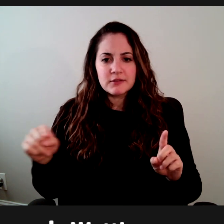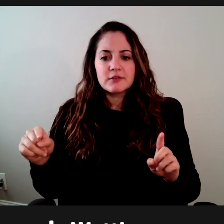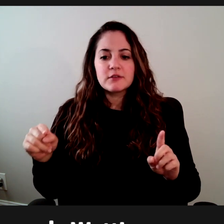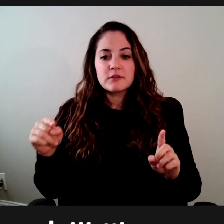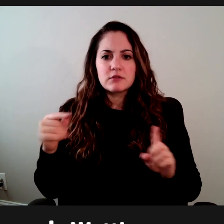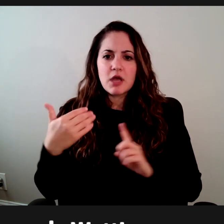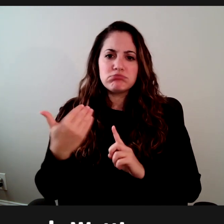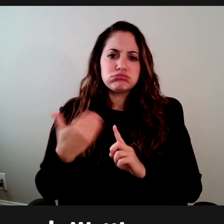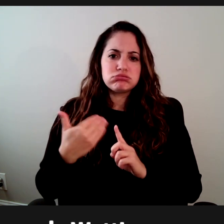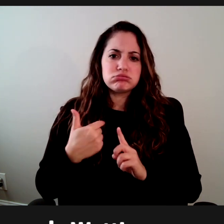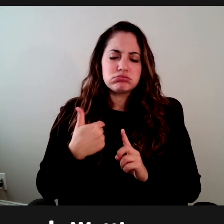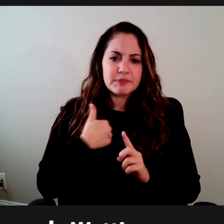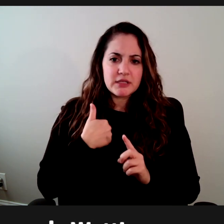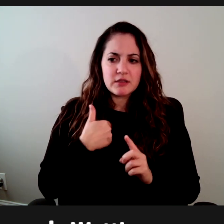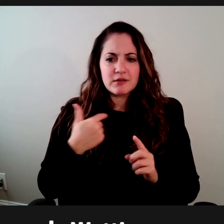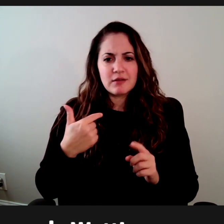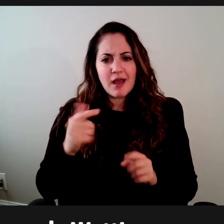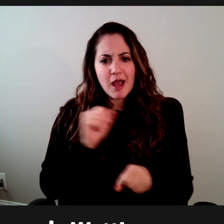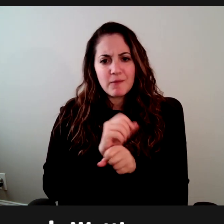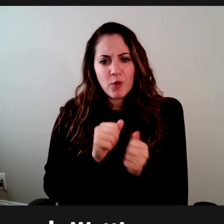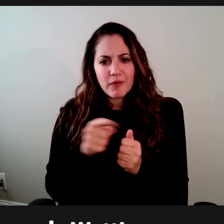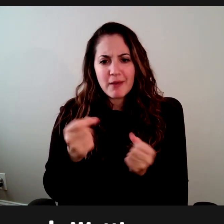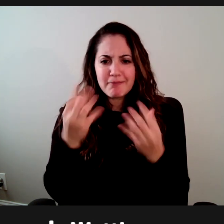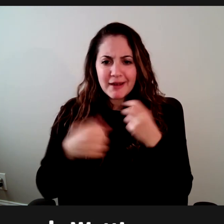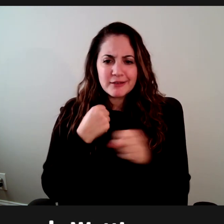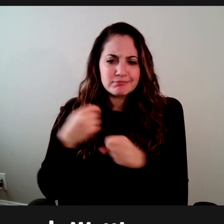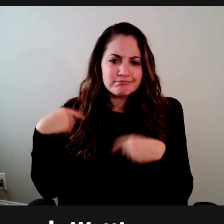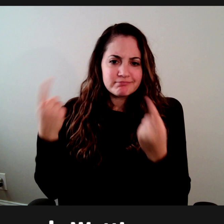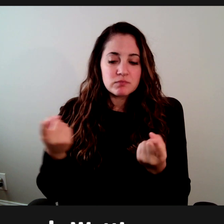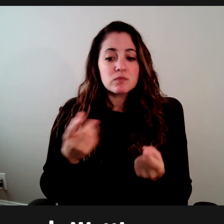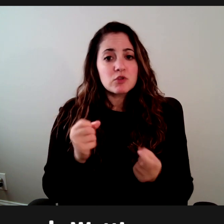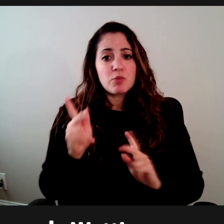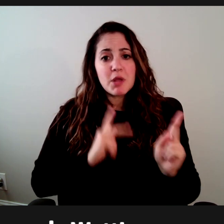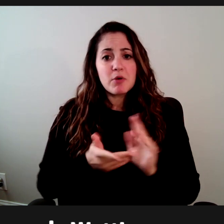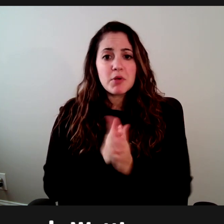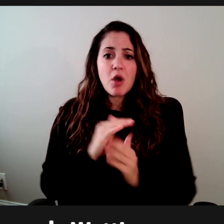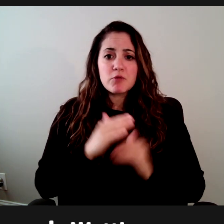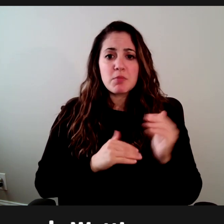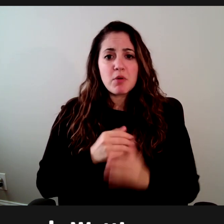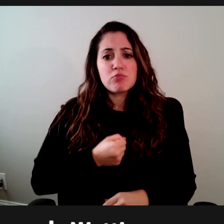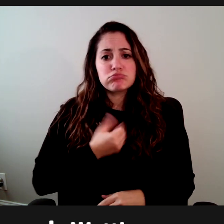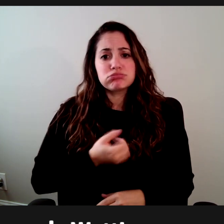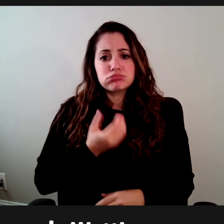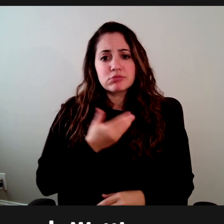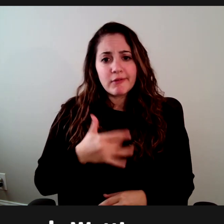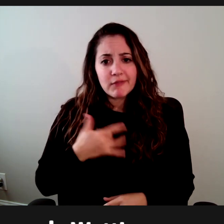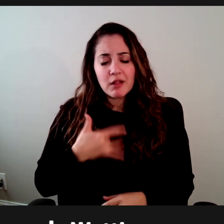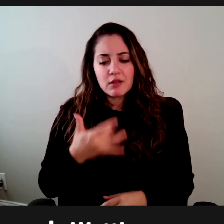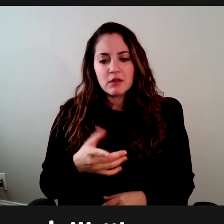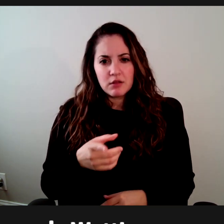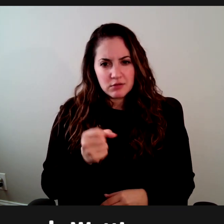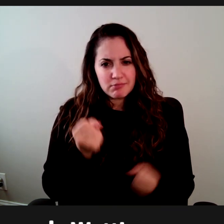clients who were loyal clients, had known them for years. And so people share things, a lot of things were coming up